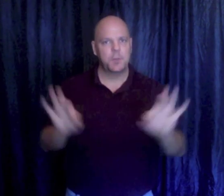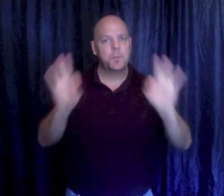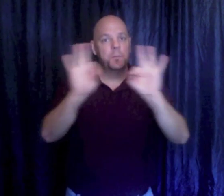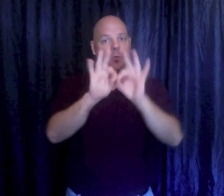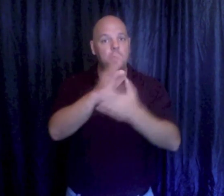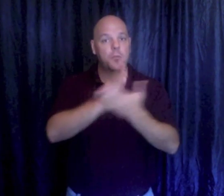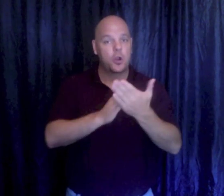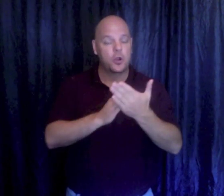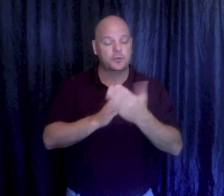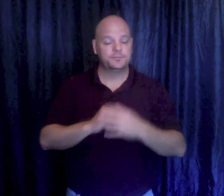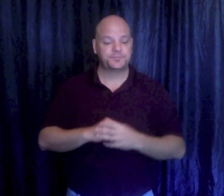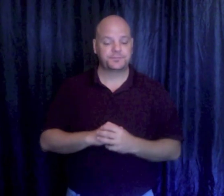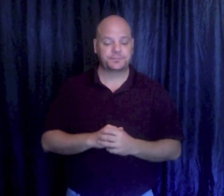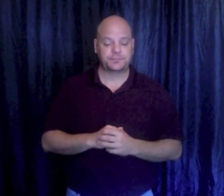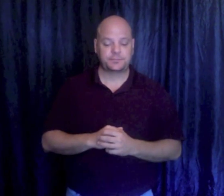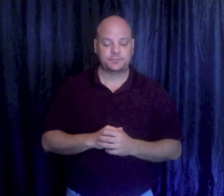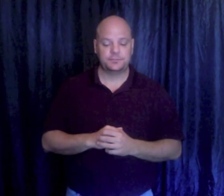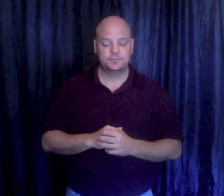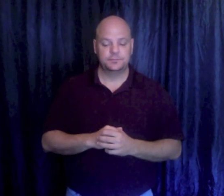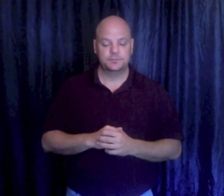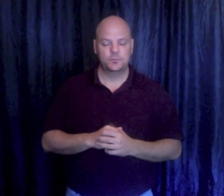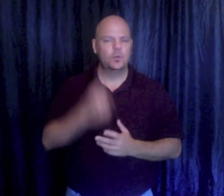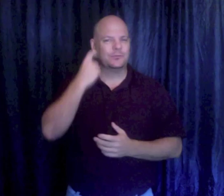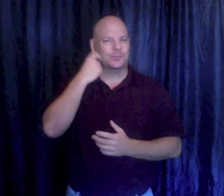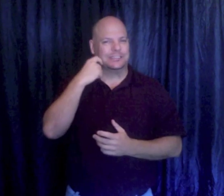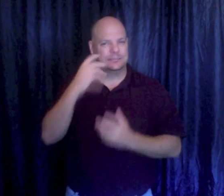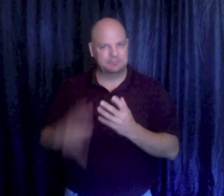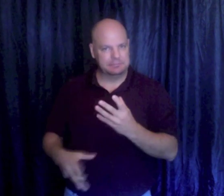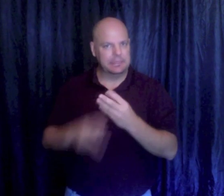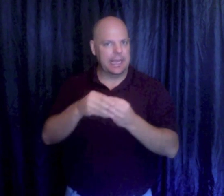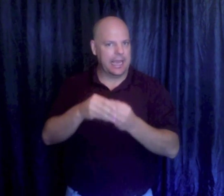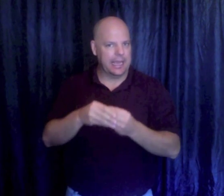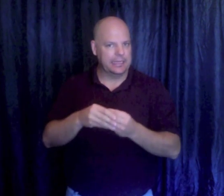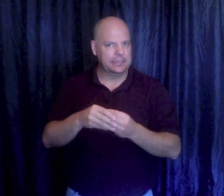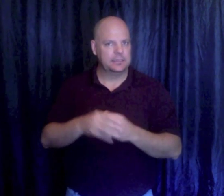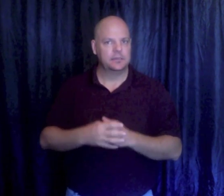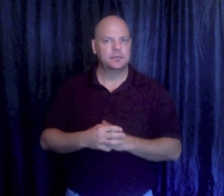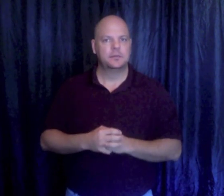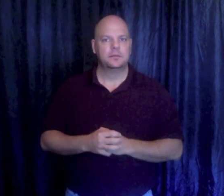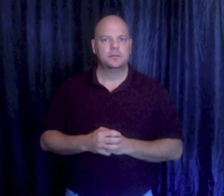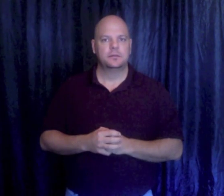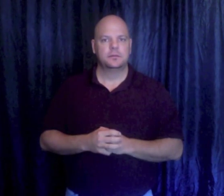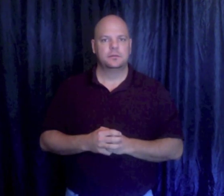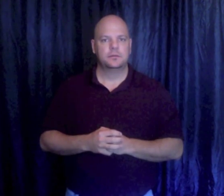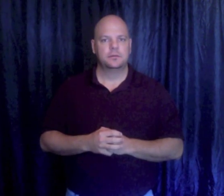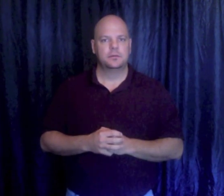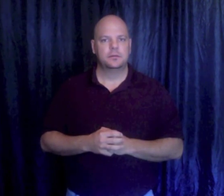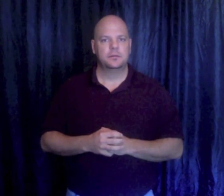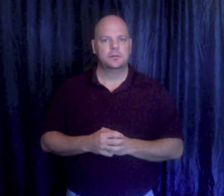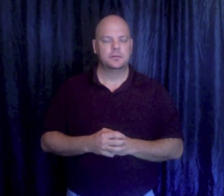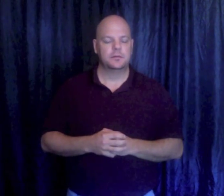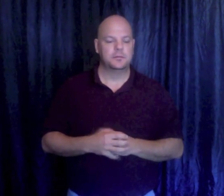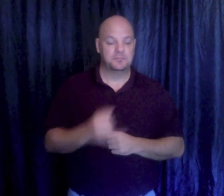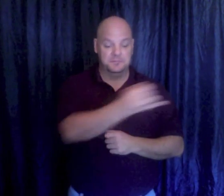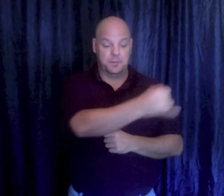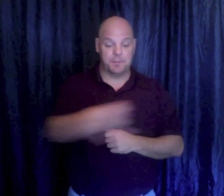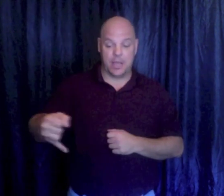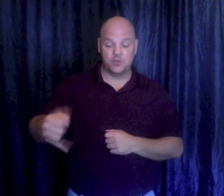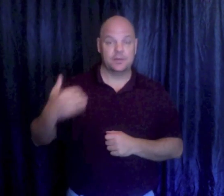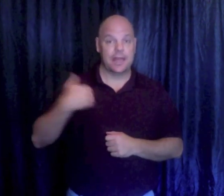recently wanted to add on is that having that biggest boundary there only works when